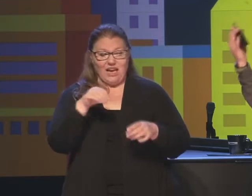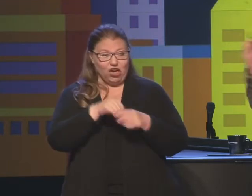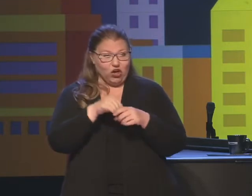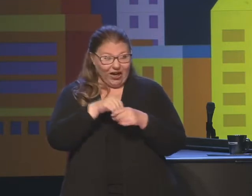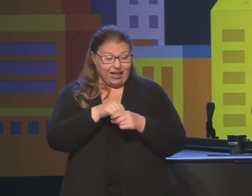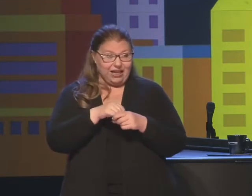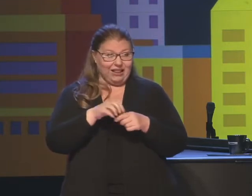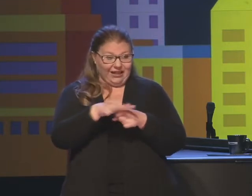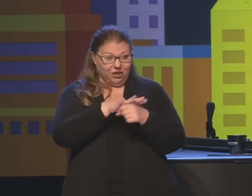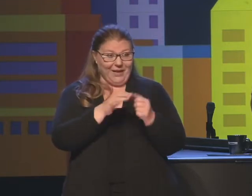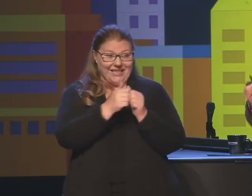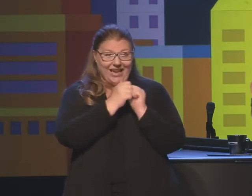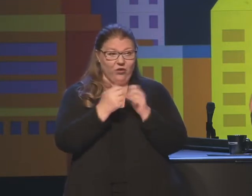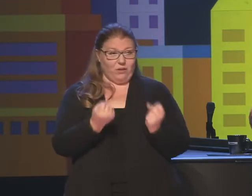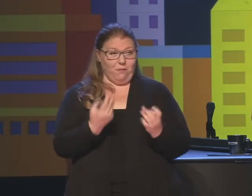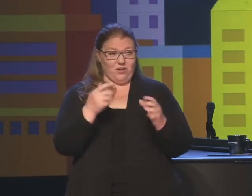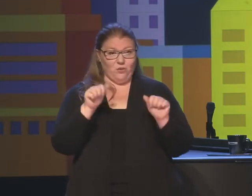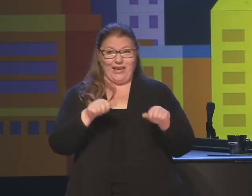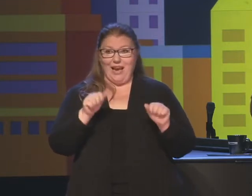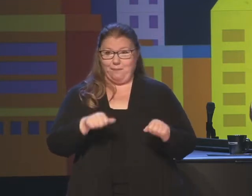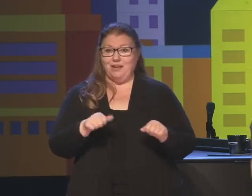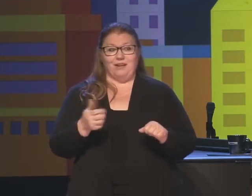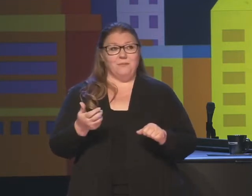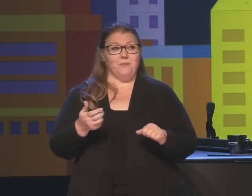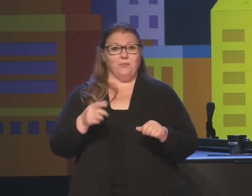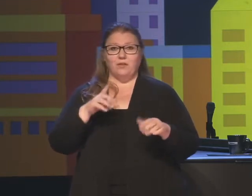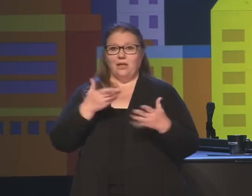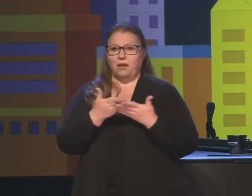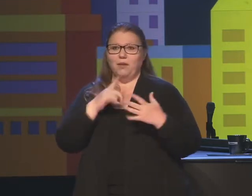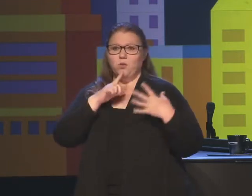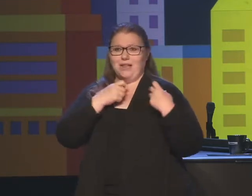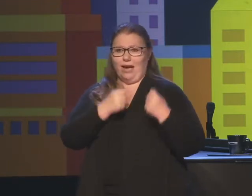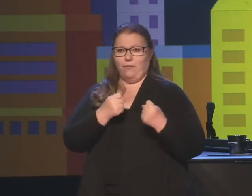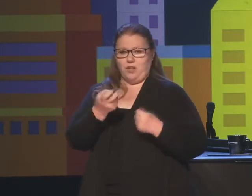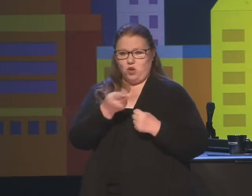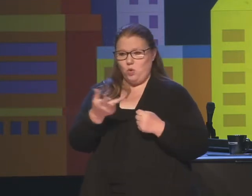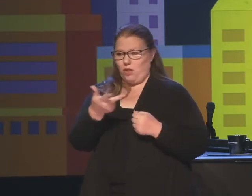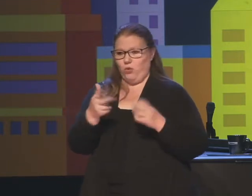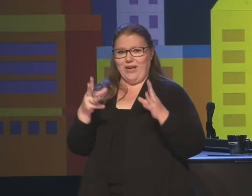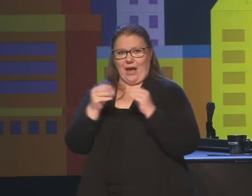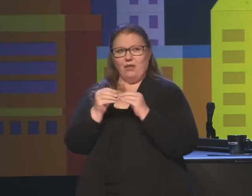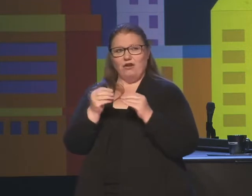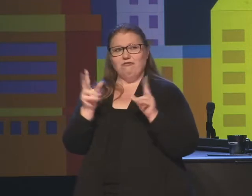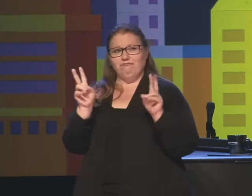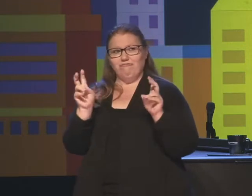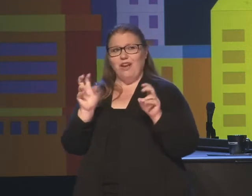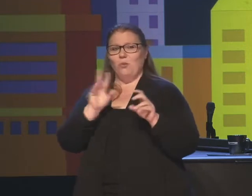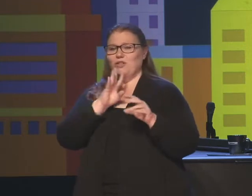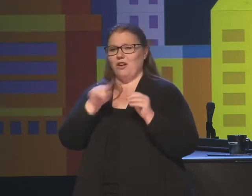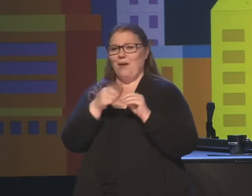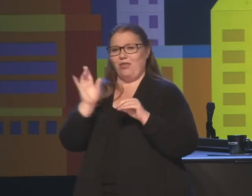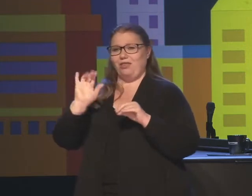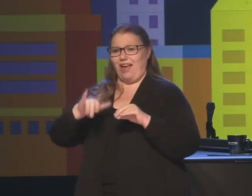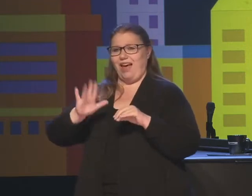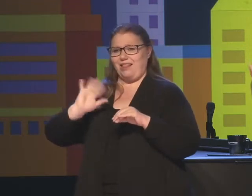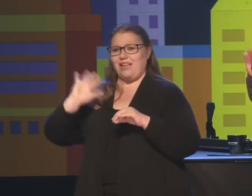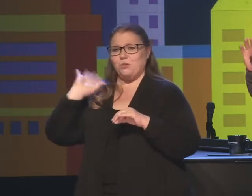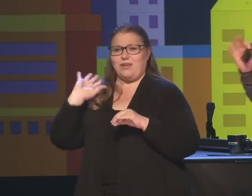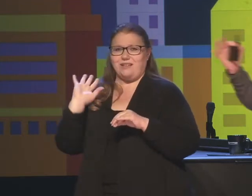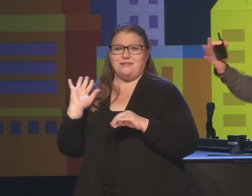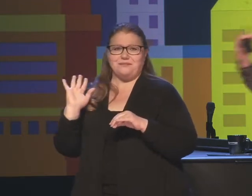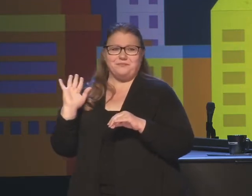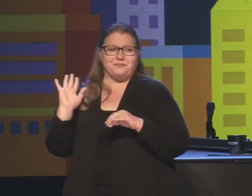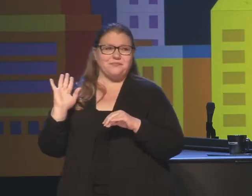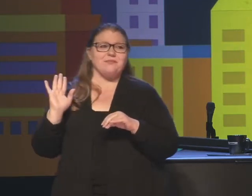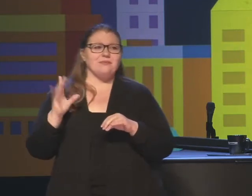together as much as we can be. There's something really powerful that takes place where two or three are gathered. We talked a little bit about that last week. And that's the anchor verse. Like how when